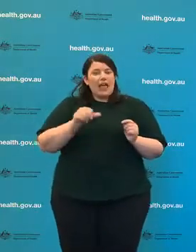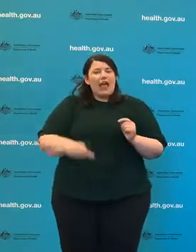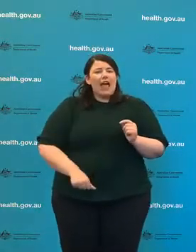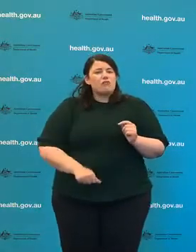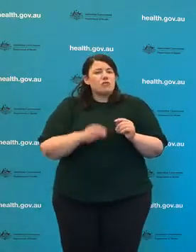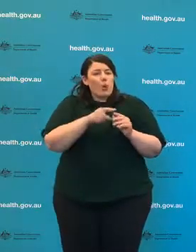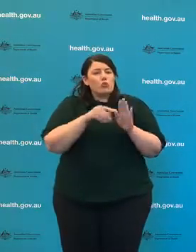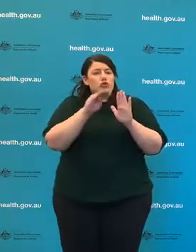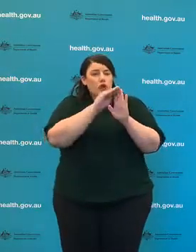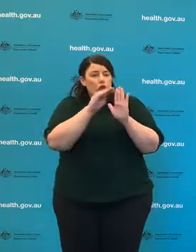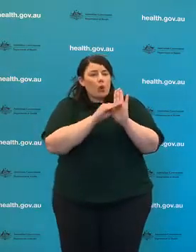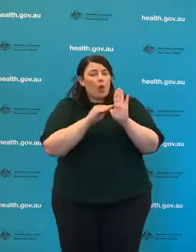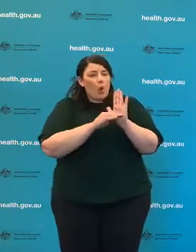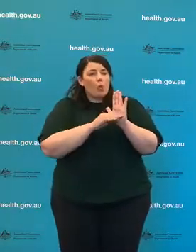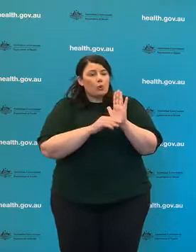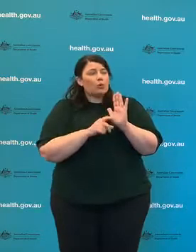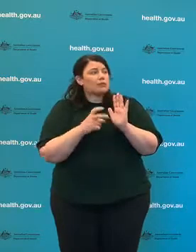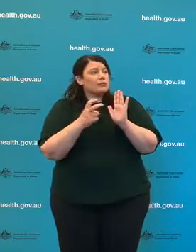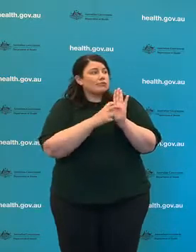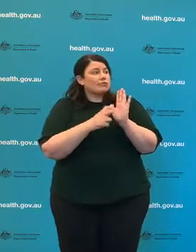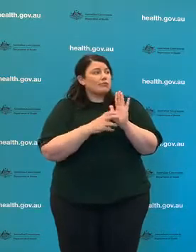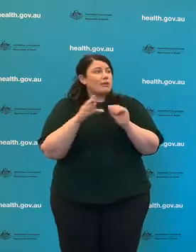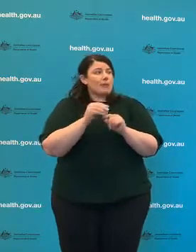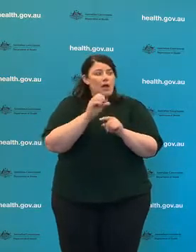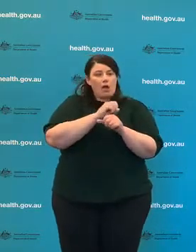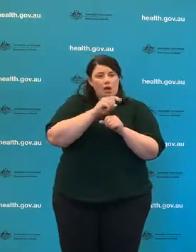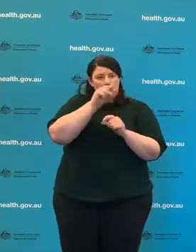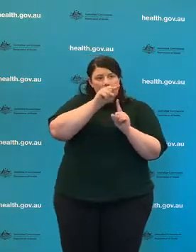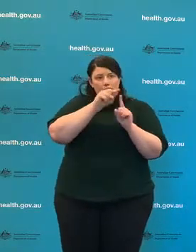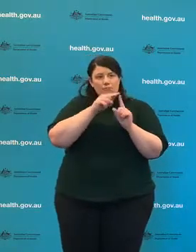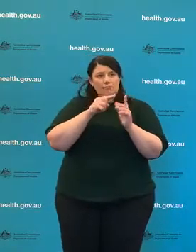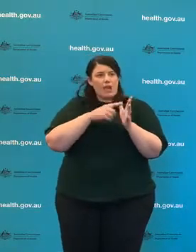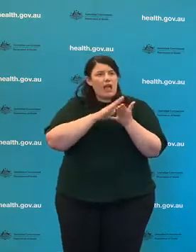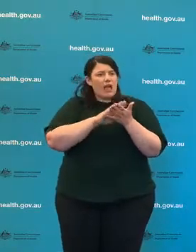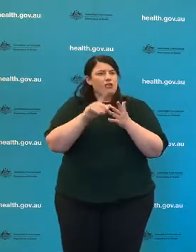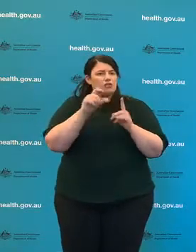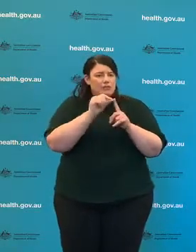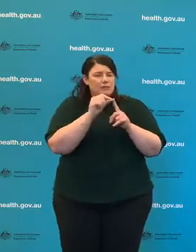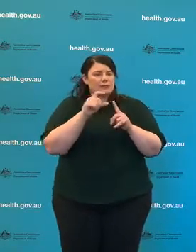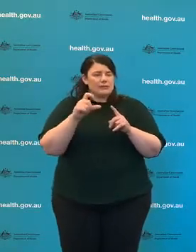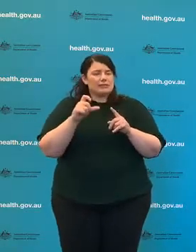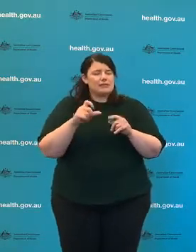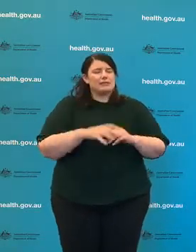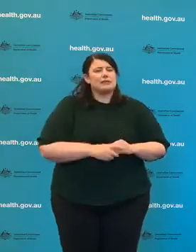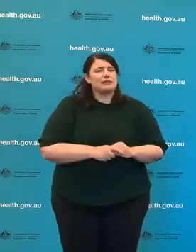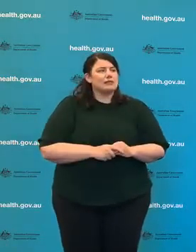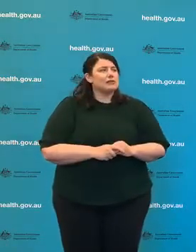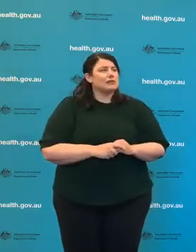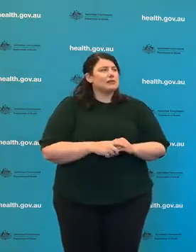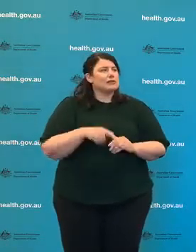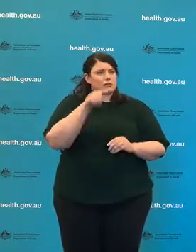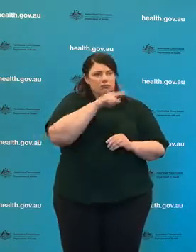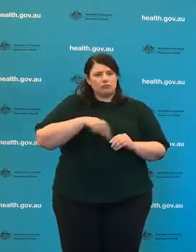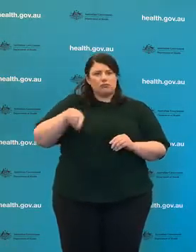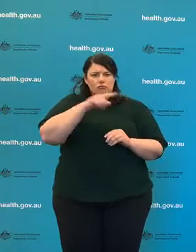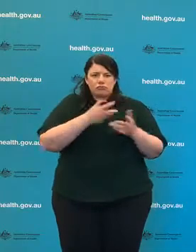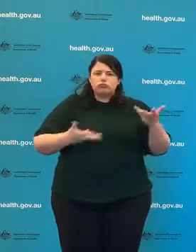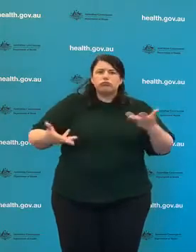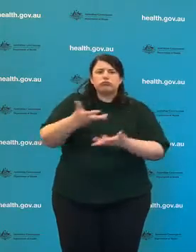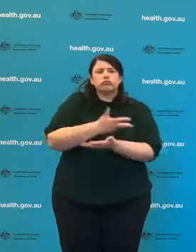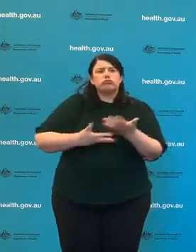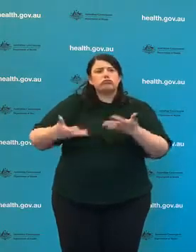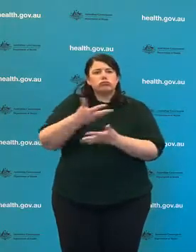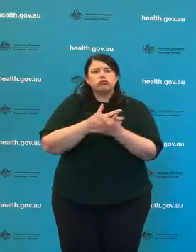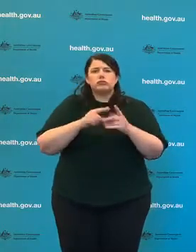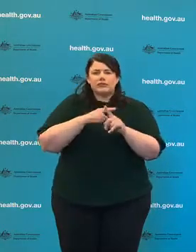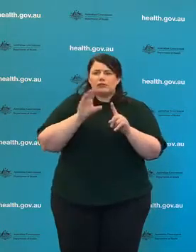say, was noted by the AHPPC. It's actually something that's being discussed, put forward by the Department of Agriculture and discussed with